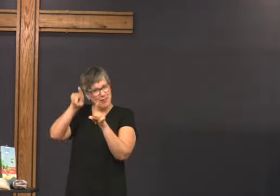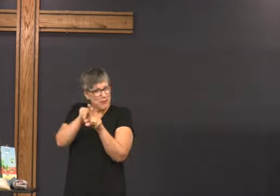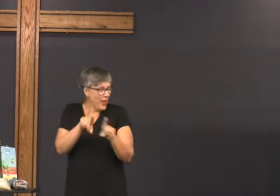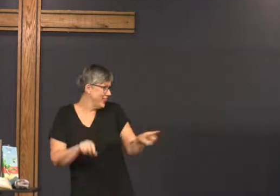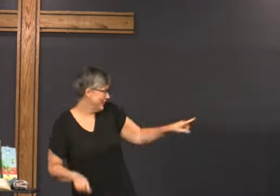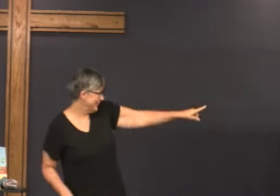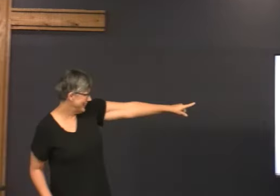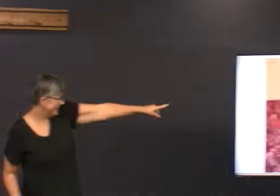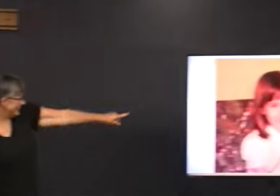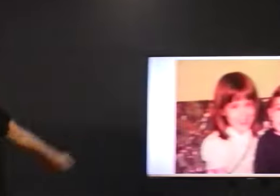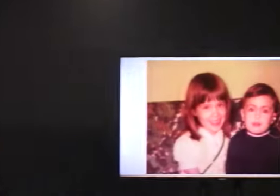This is my brother.